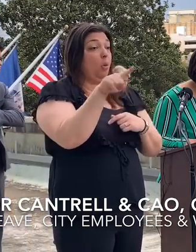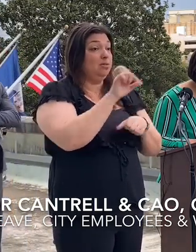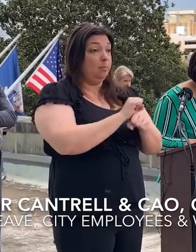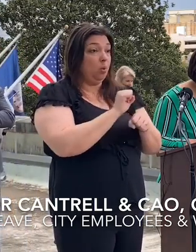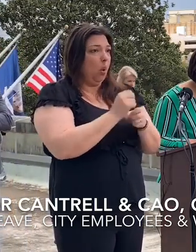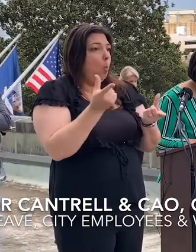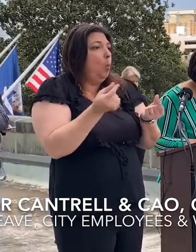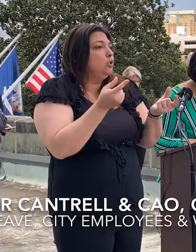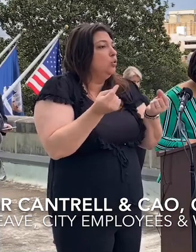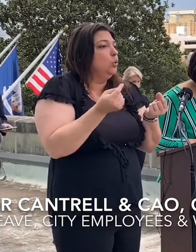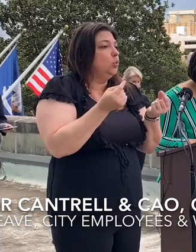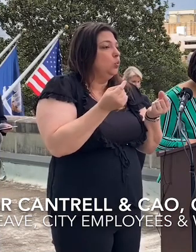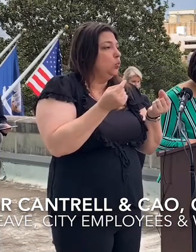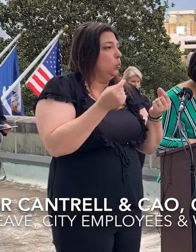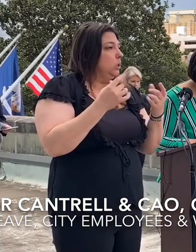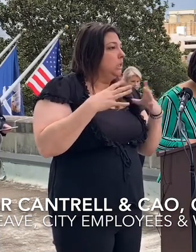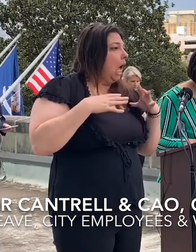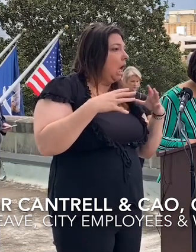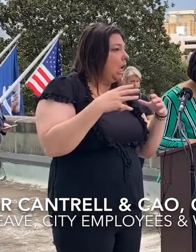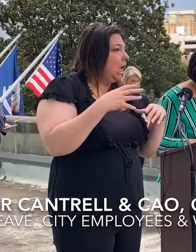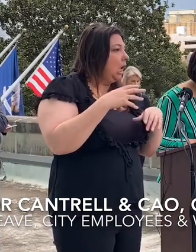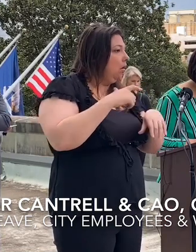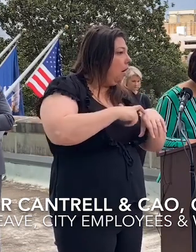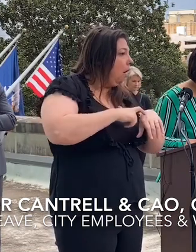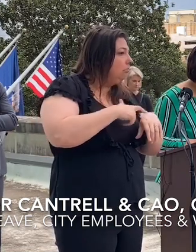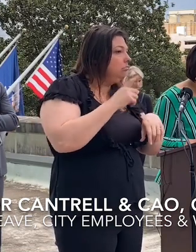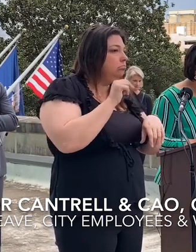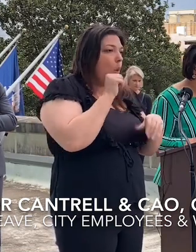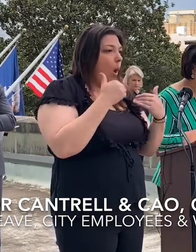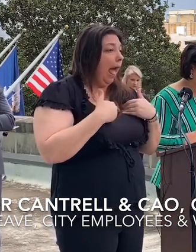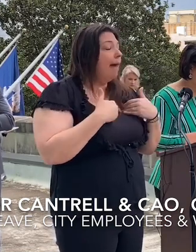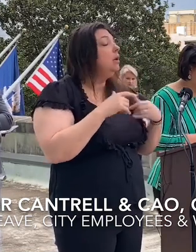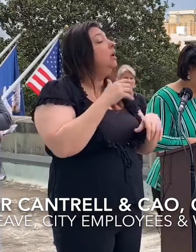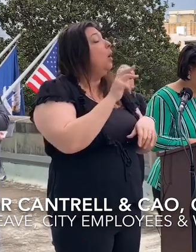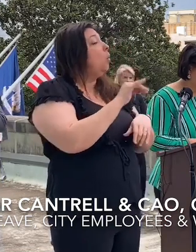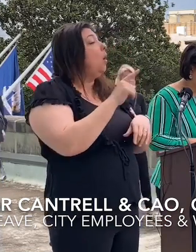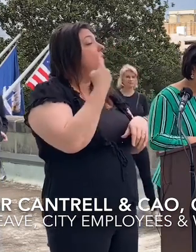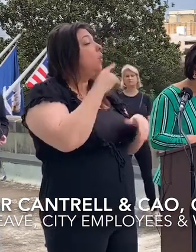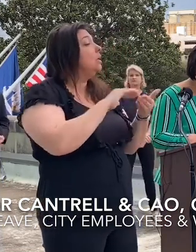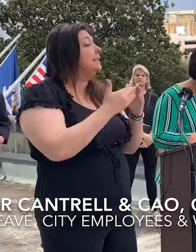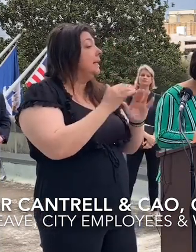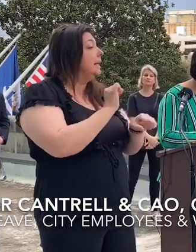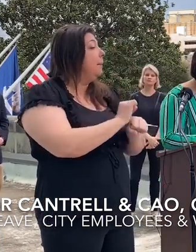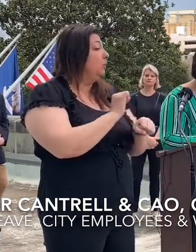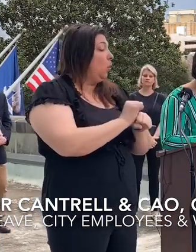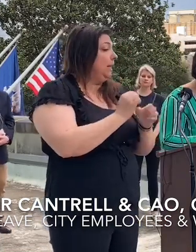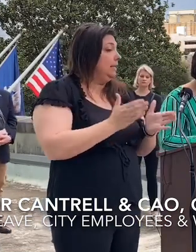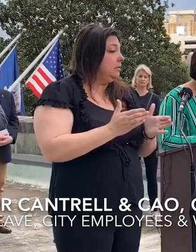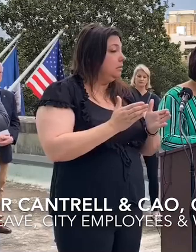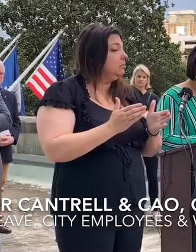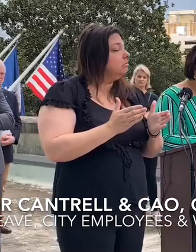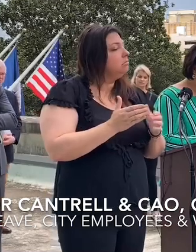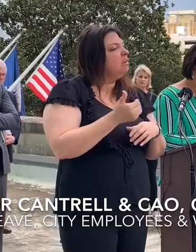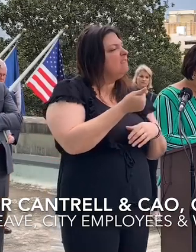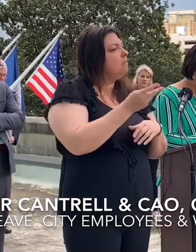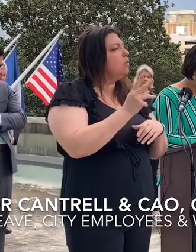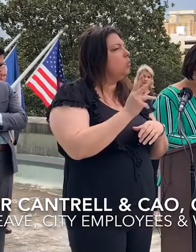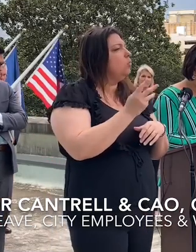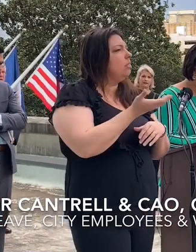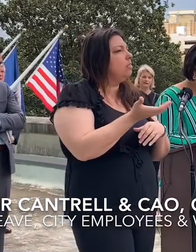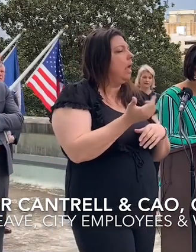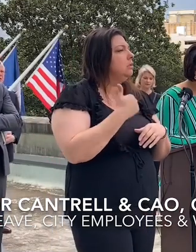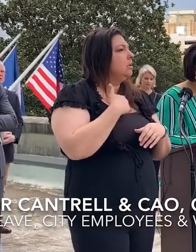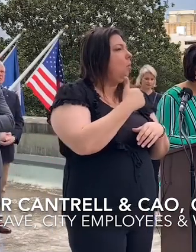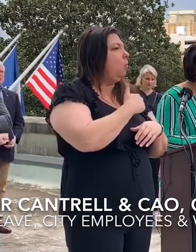they don't have any paid time off or sick leave to stay out of work. Well, in terms of city employees, there's been a couple of things that